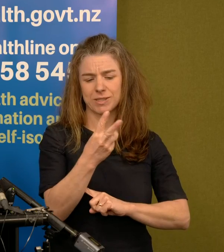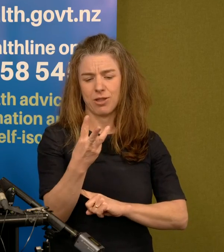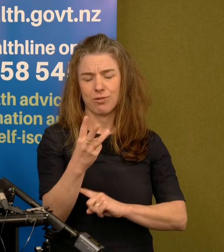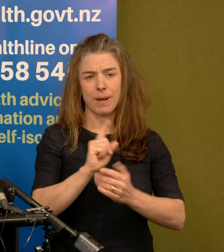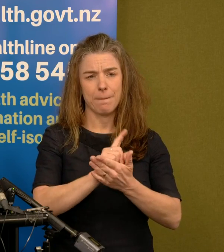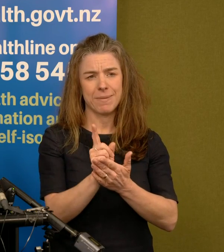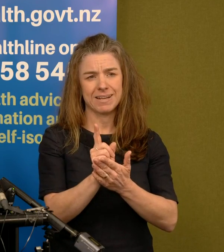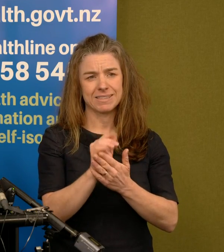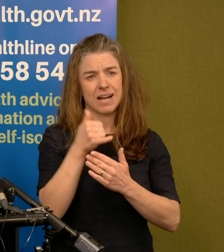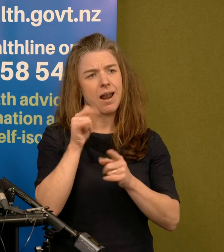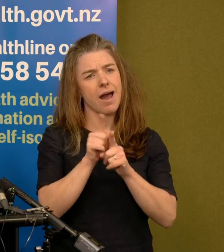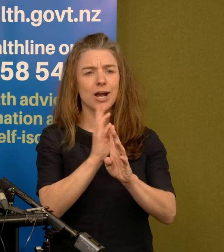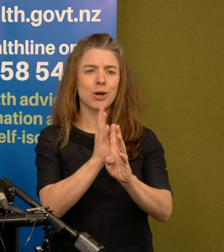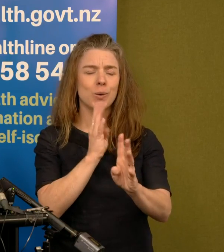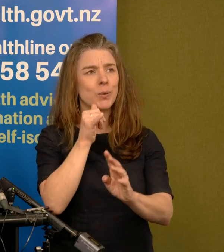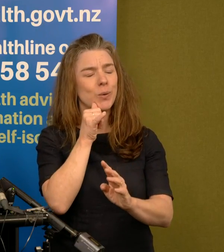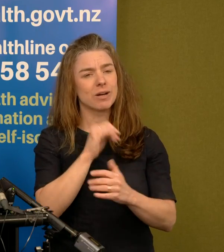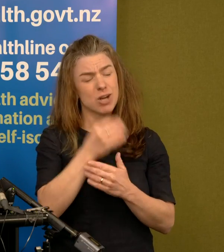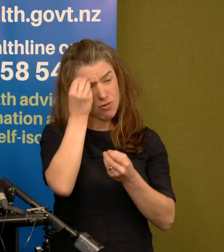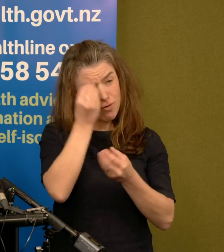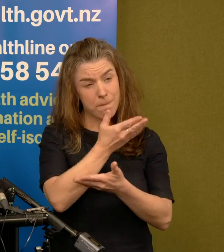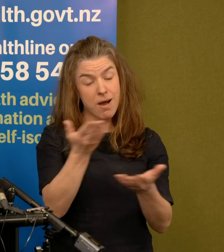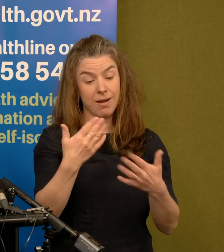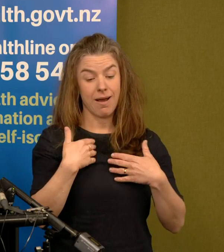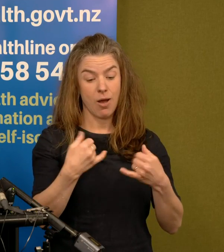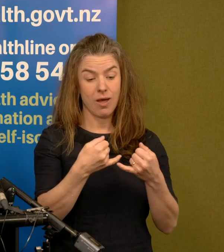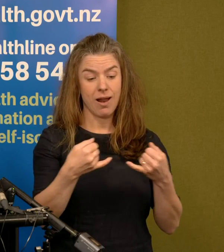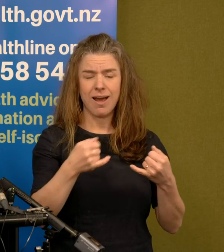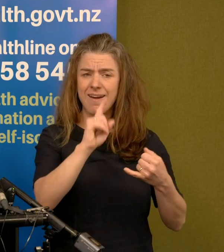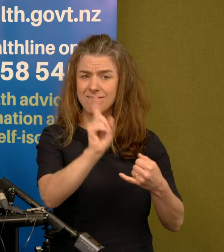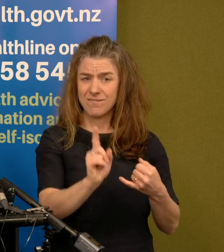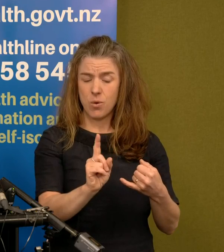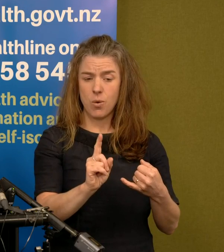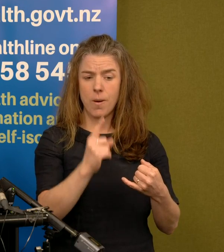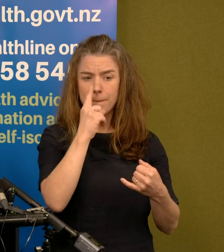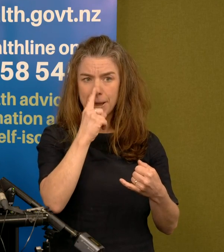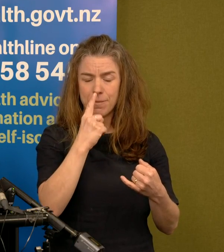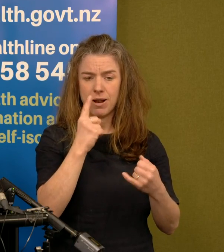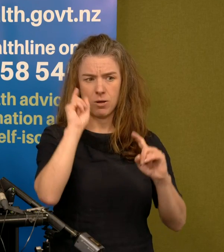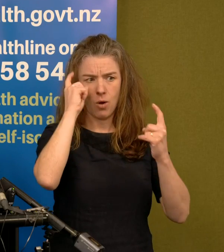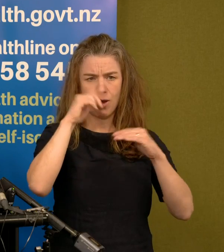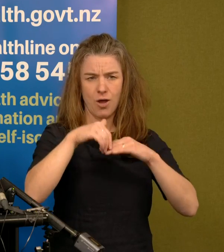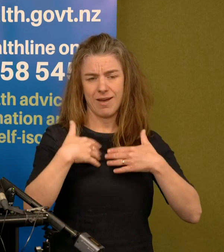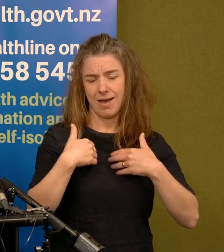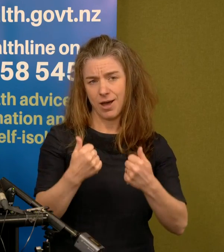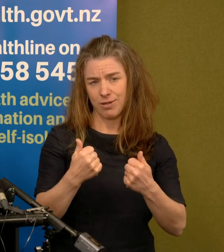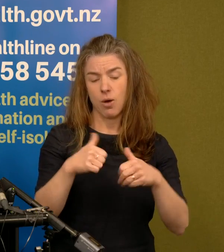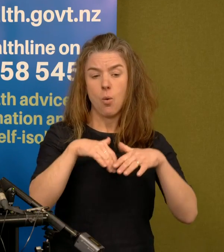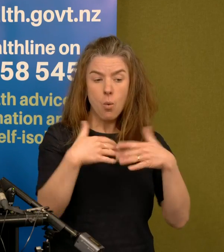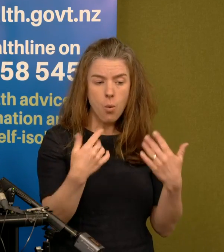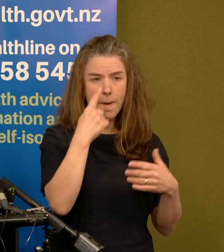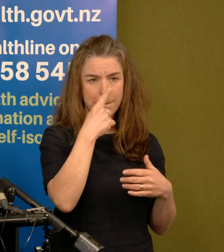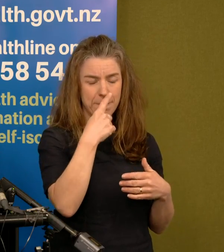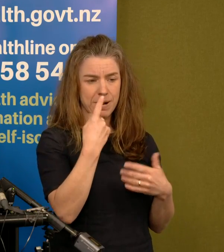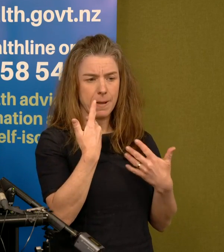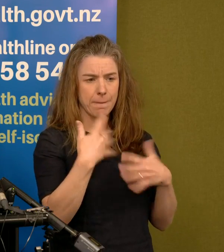do that very quickly. Just to remind callers, Healthline is specifically for people with health concerns and or people who